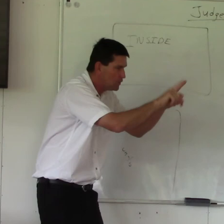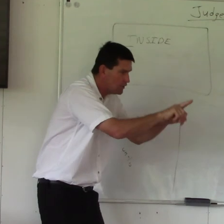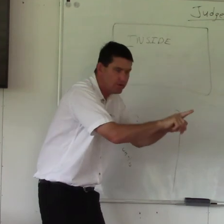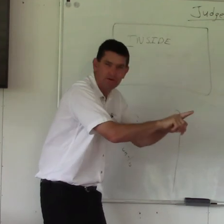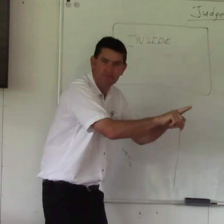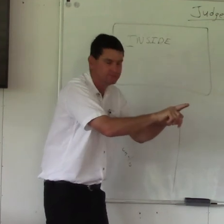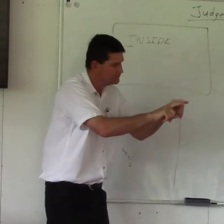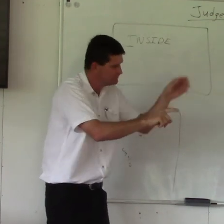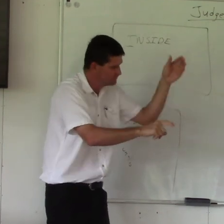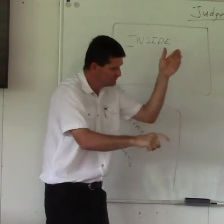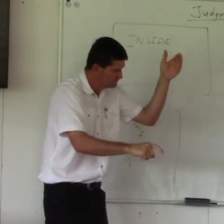brother